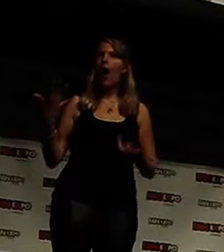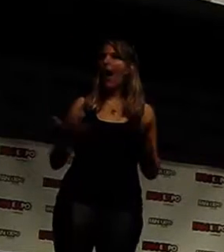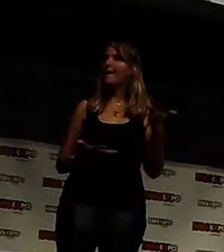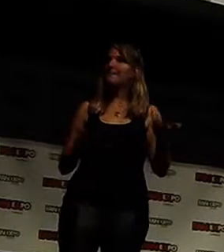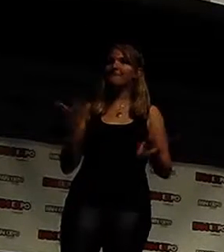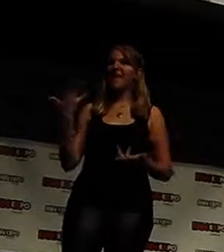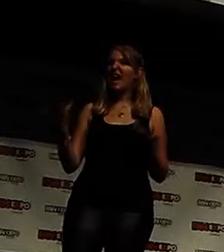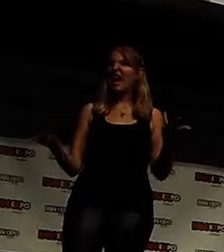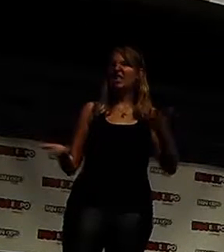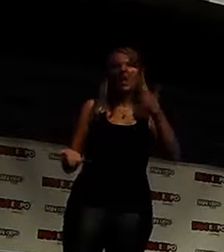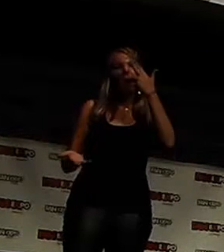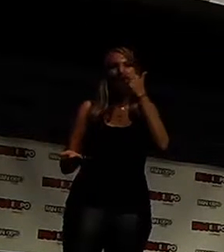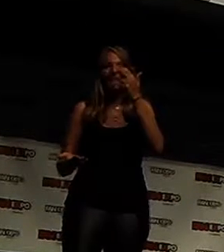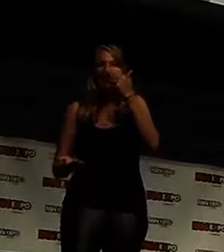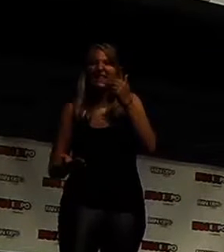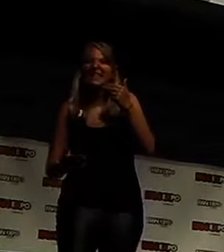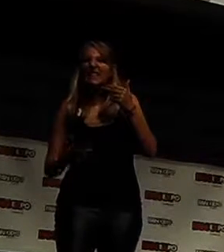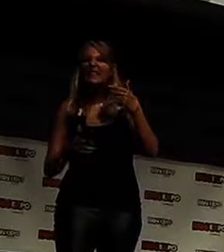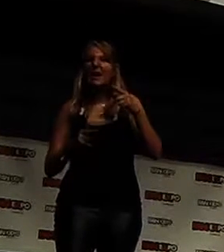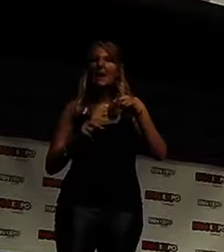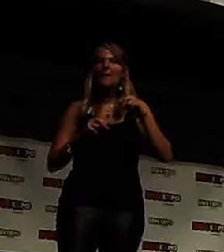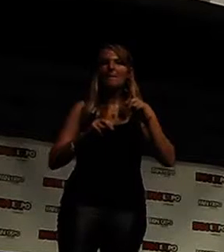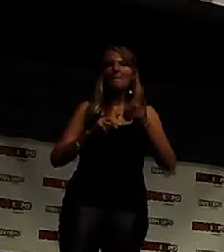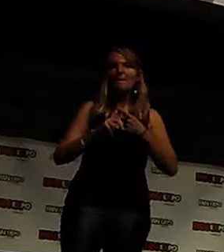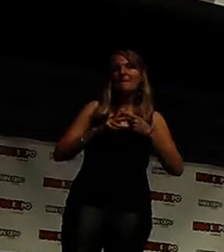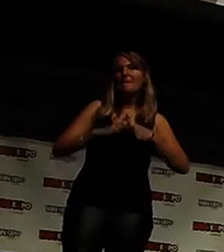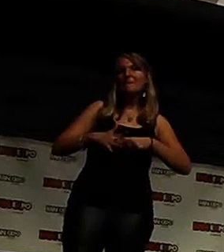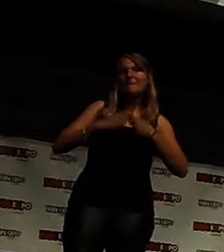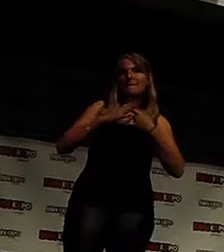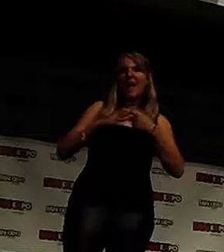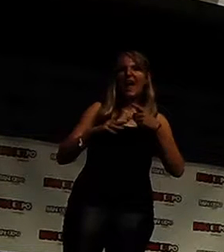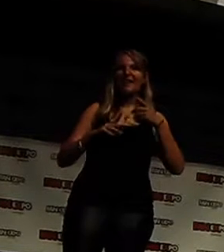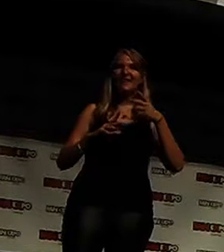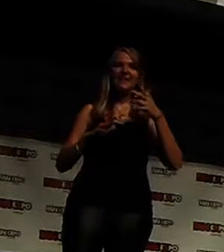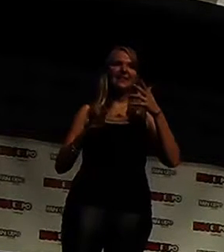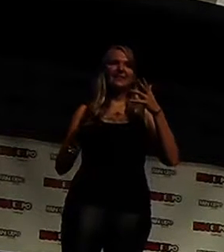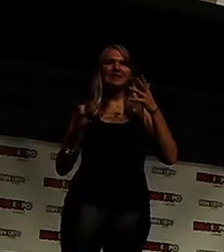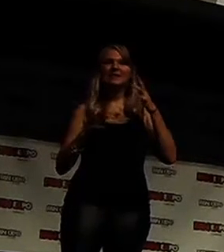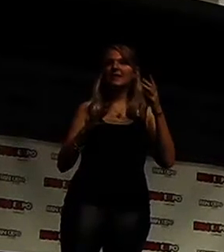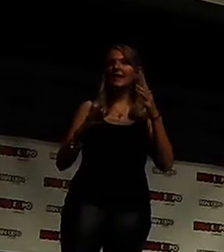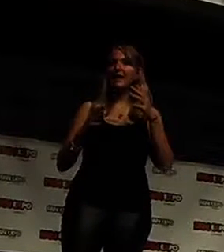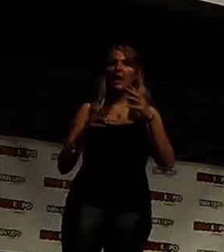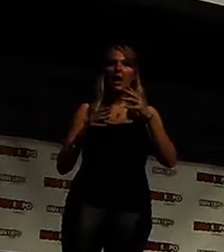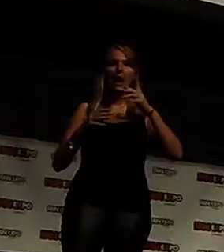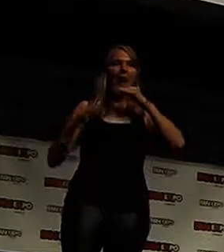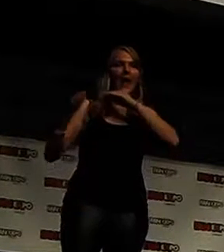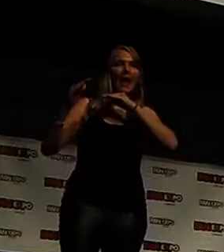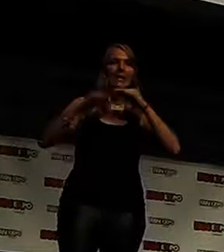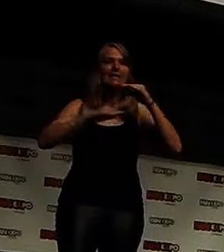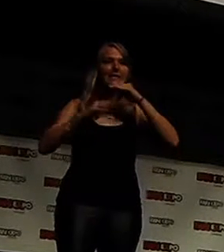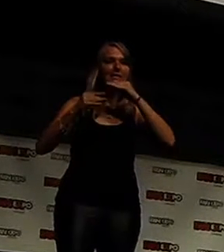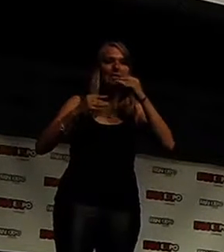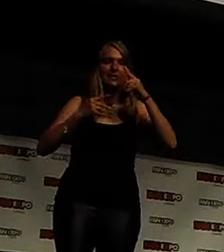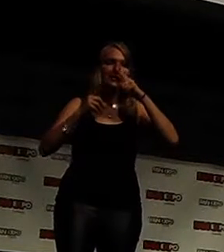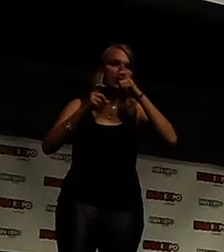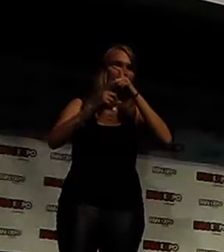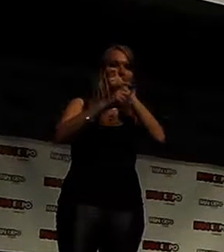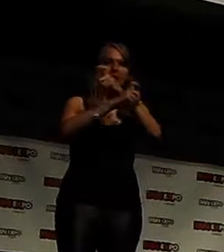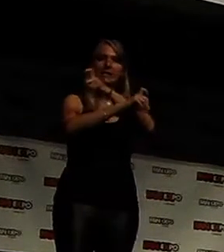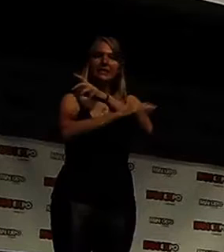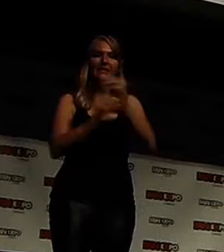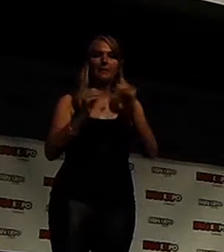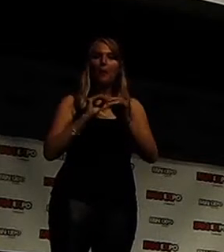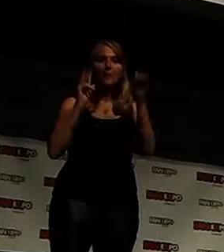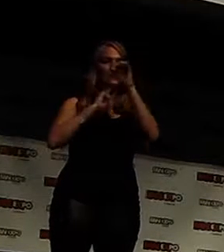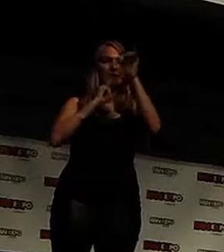it's like a comedy pilot about something, so this web of lies kind of gets more and more ridiculous as it goes on.